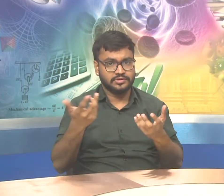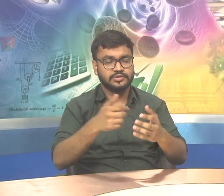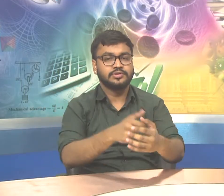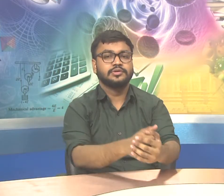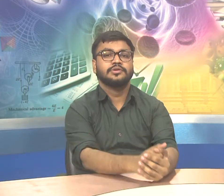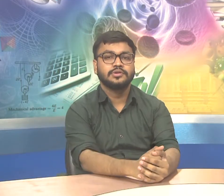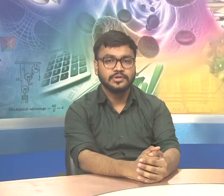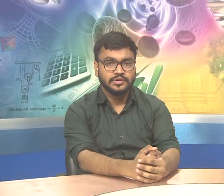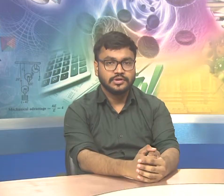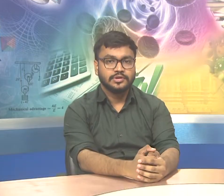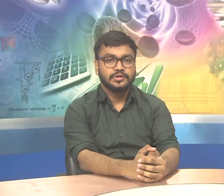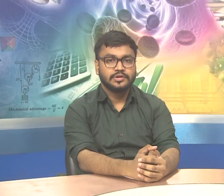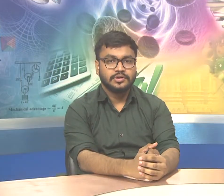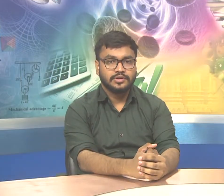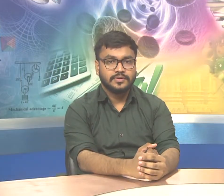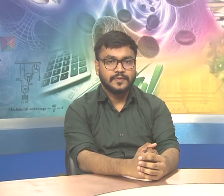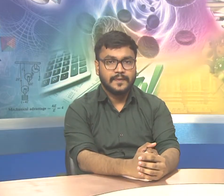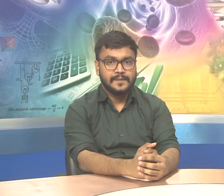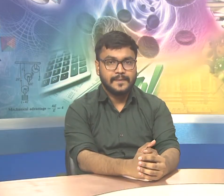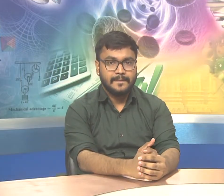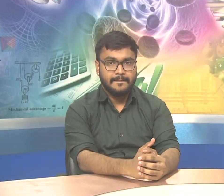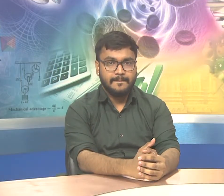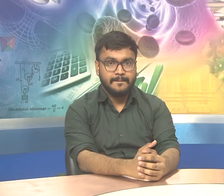you feel more tired when you run.